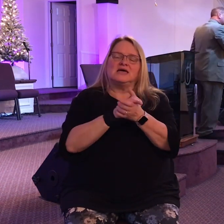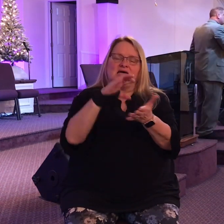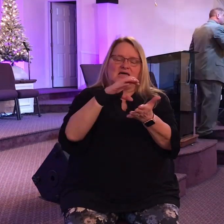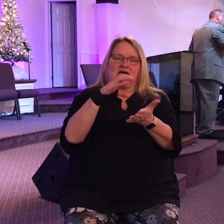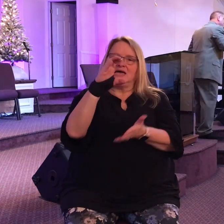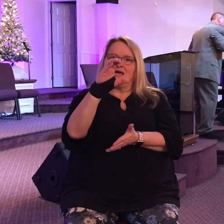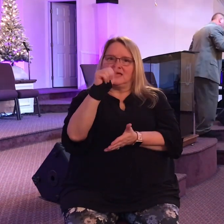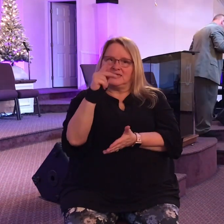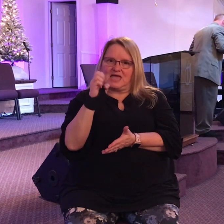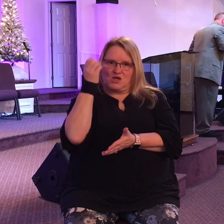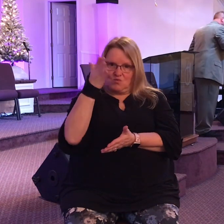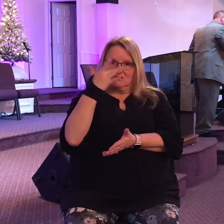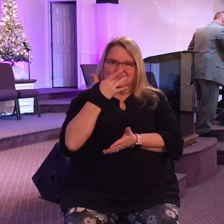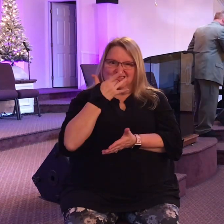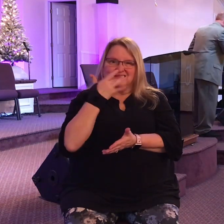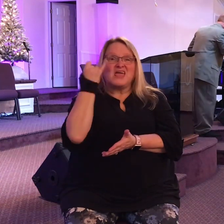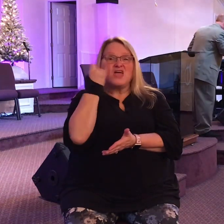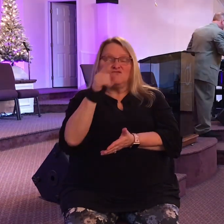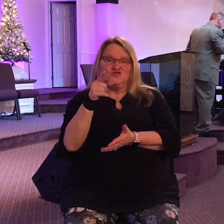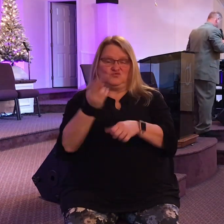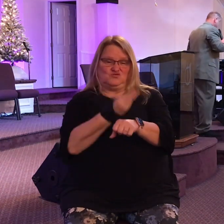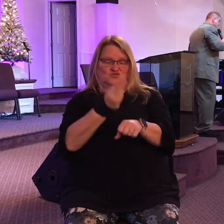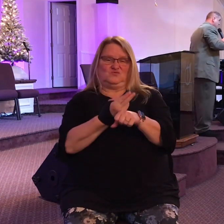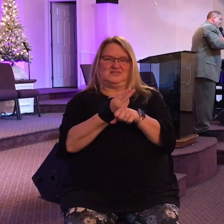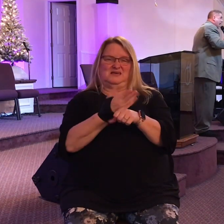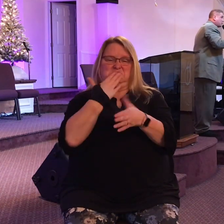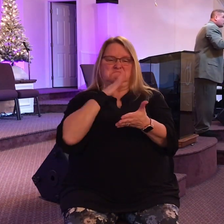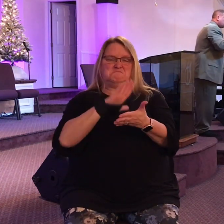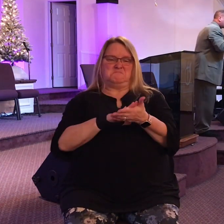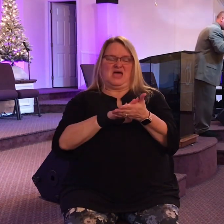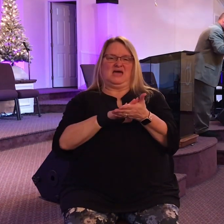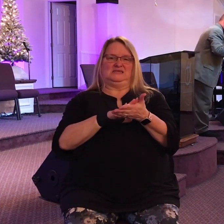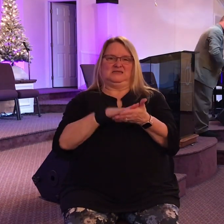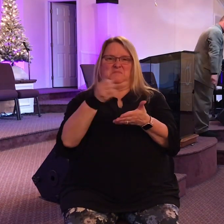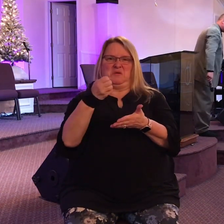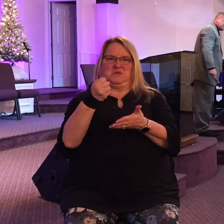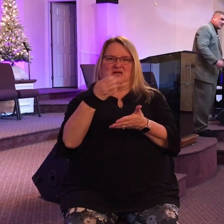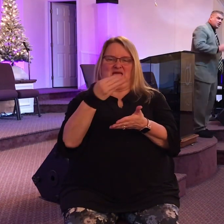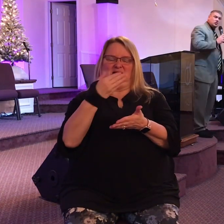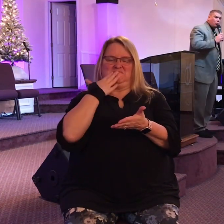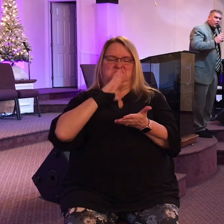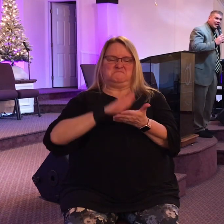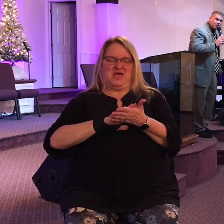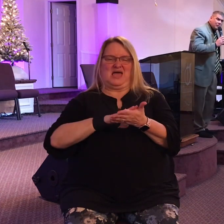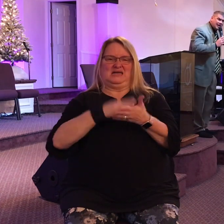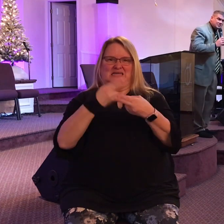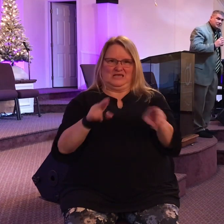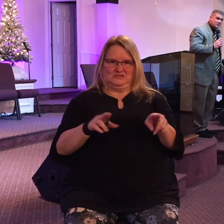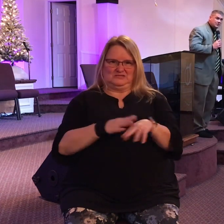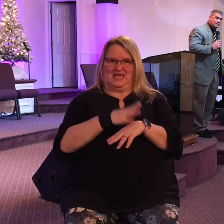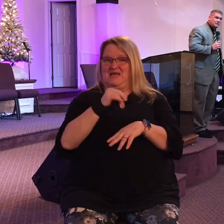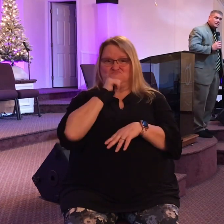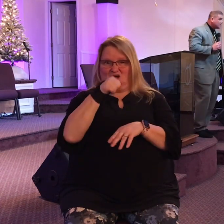and using spoiled milk, spoiled eggs, and too little sugar, don't bring that to the